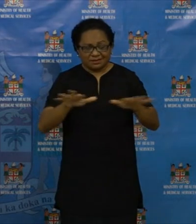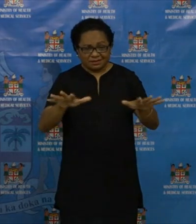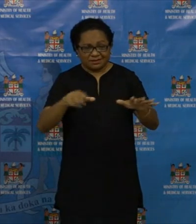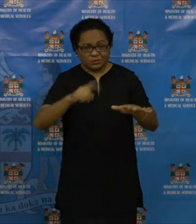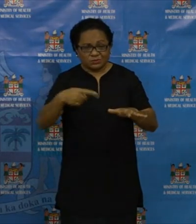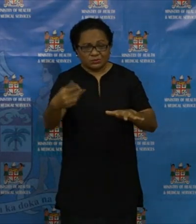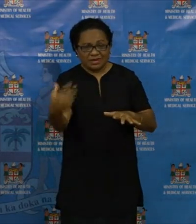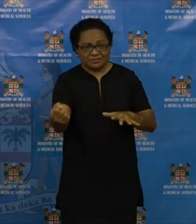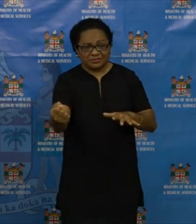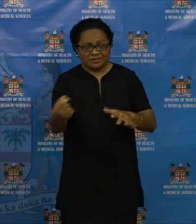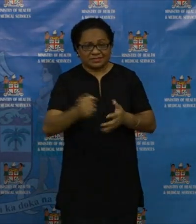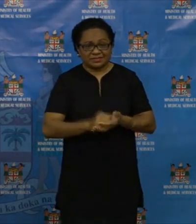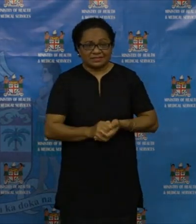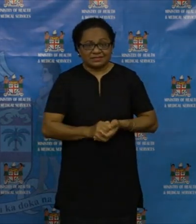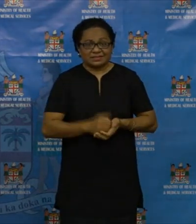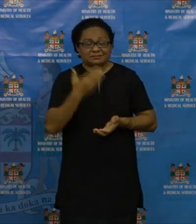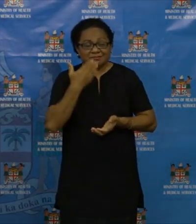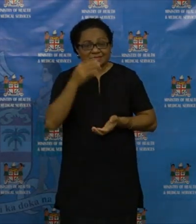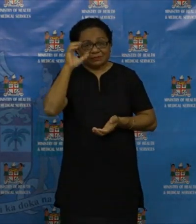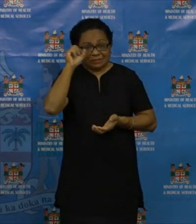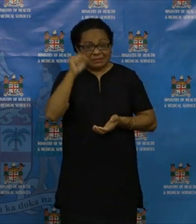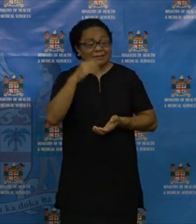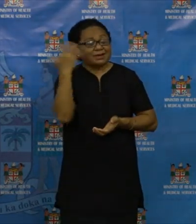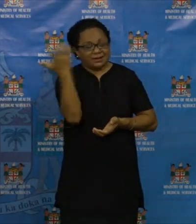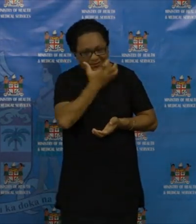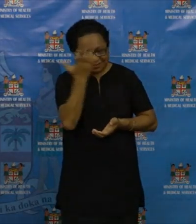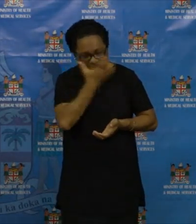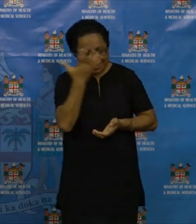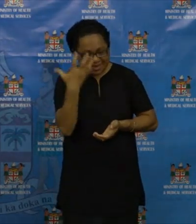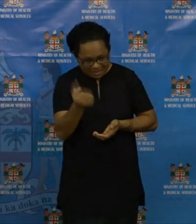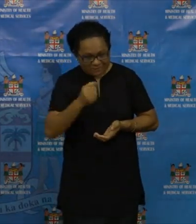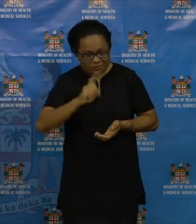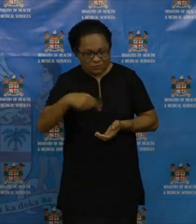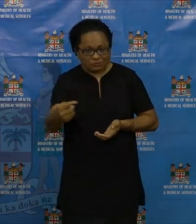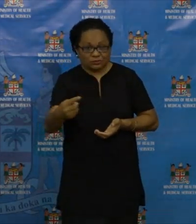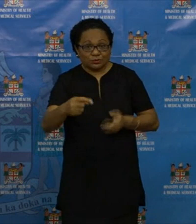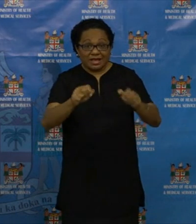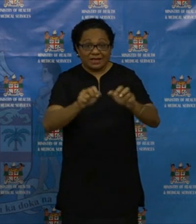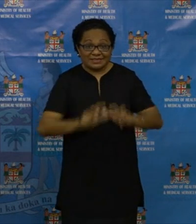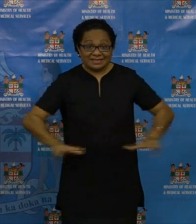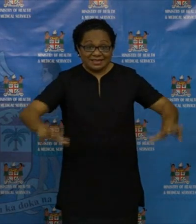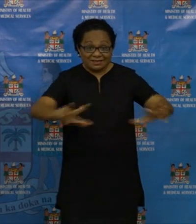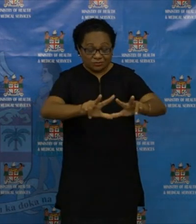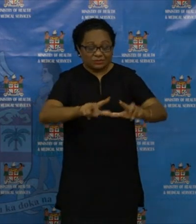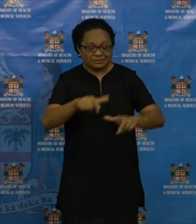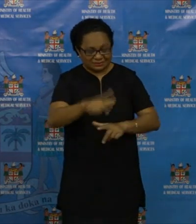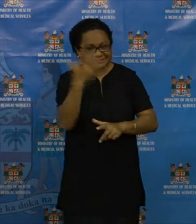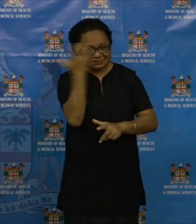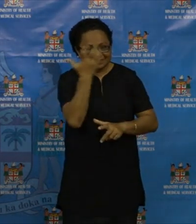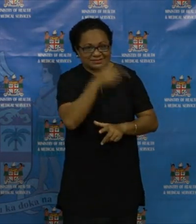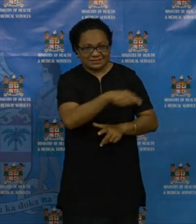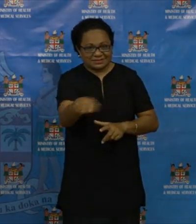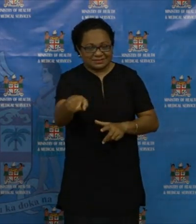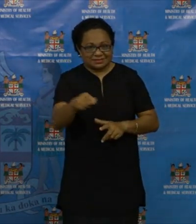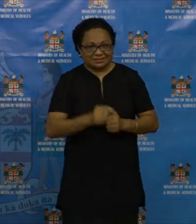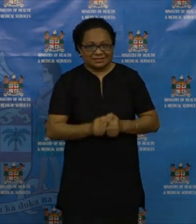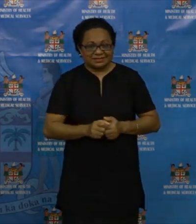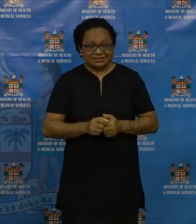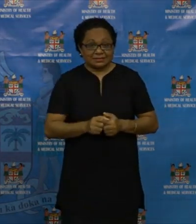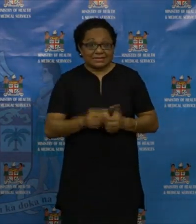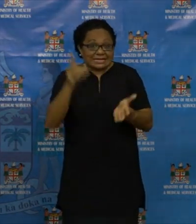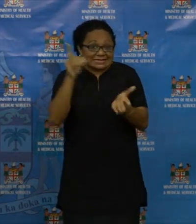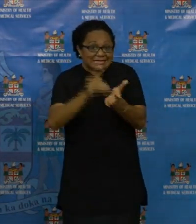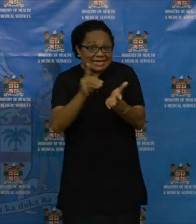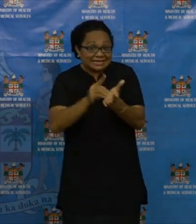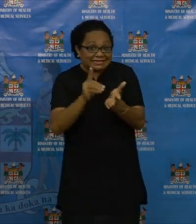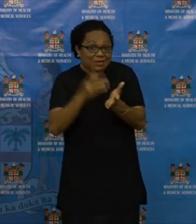technical factor shows that the risk of transmission is extremely high across Viti Levu. We do not have a specific date for you today as